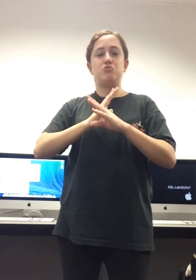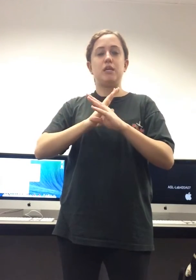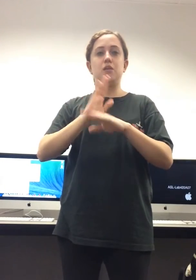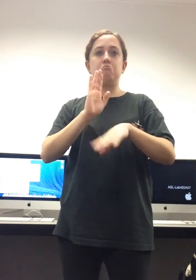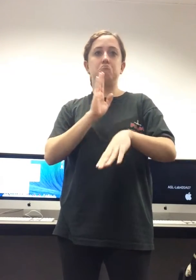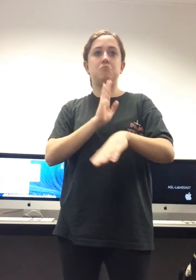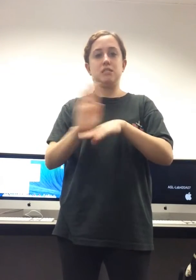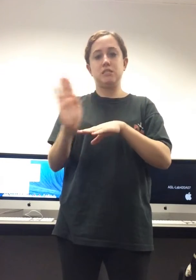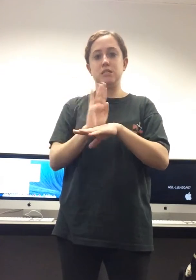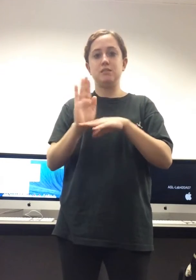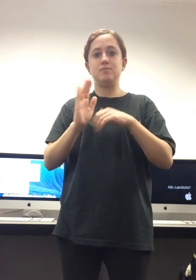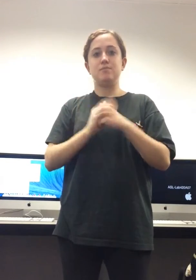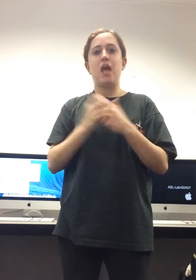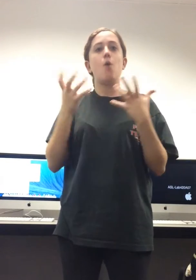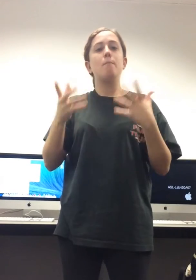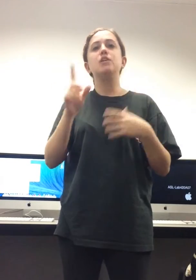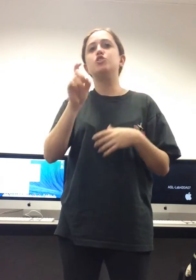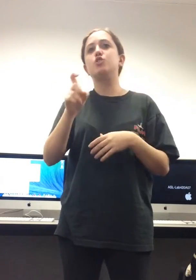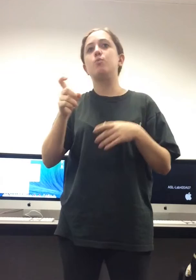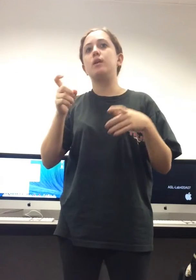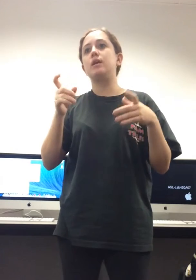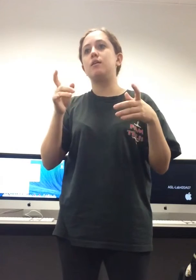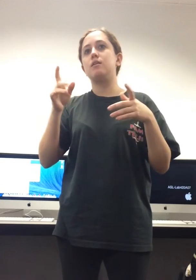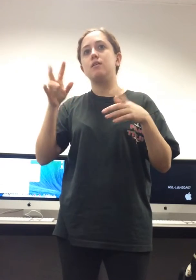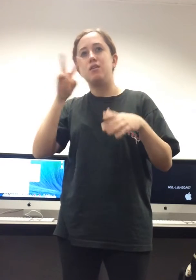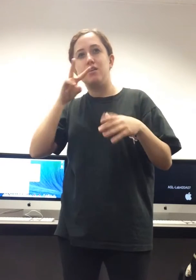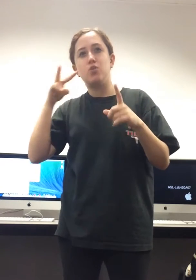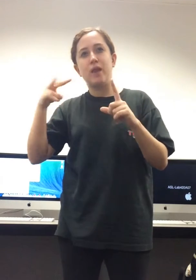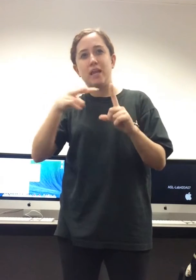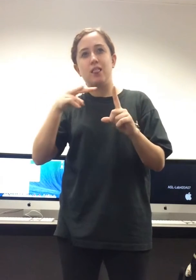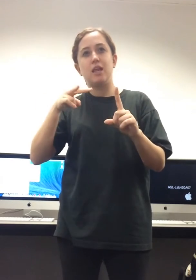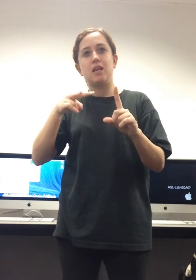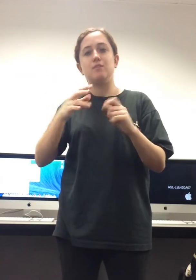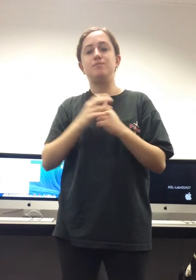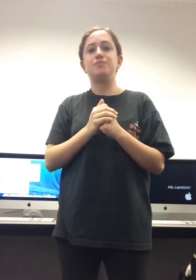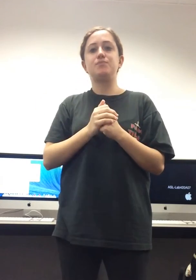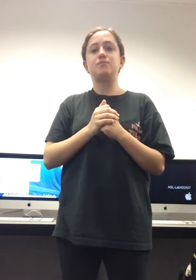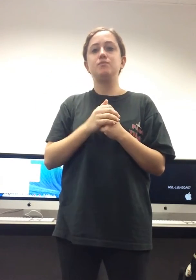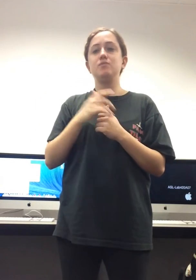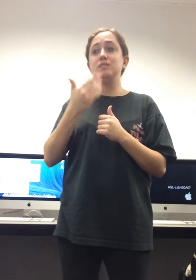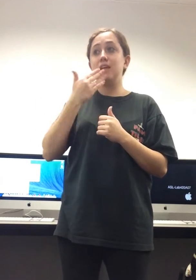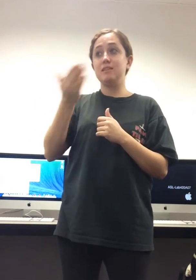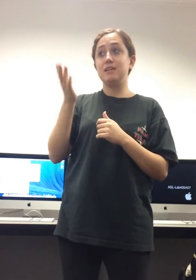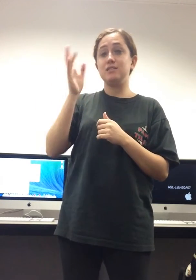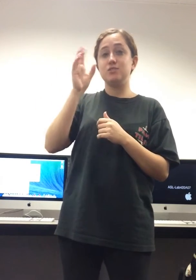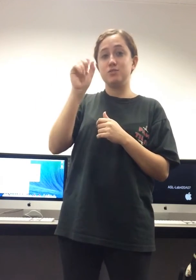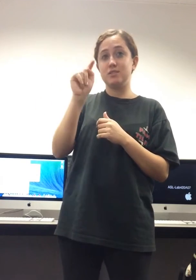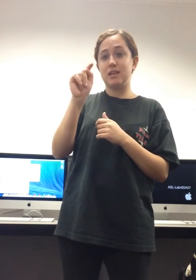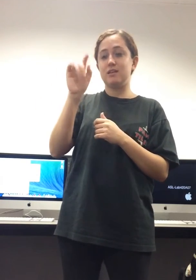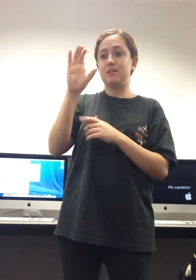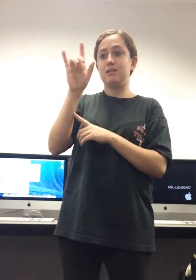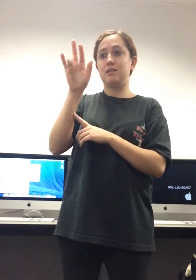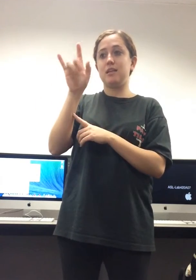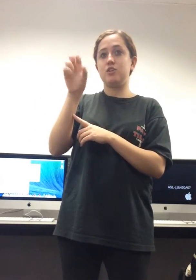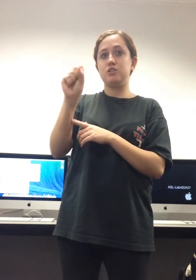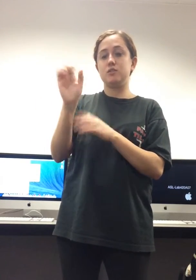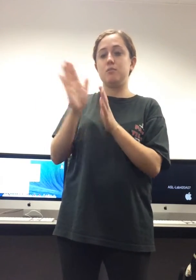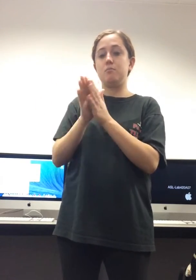Thankfully to Upton Sinclair's book, the Meat Inspection Act and the Pure Food and Drug Act